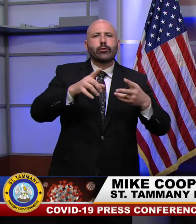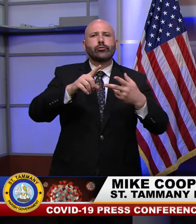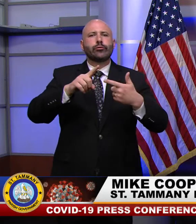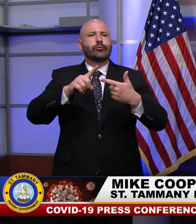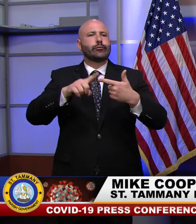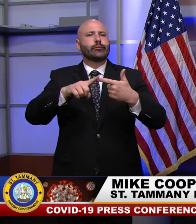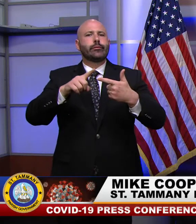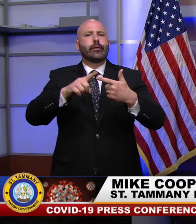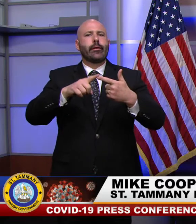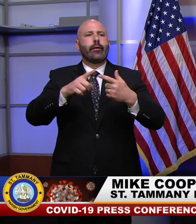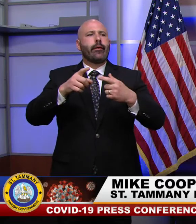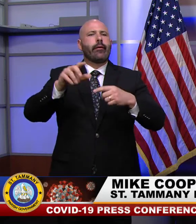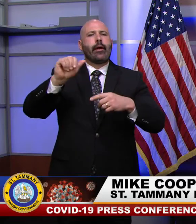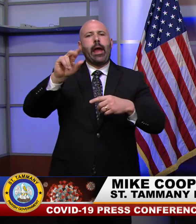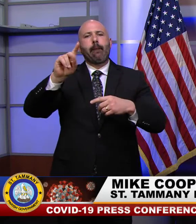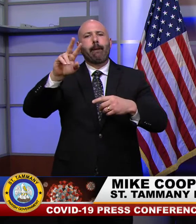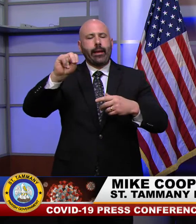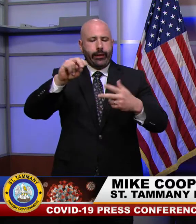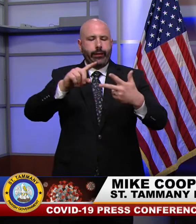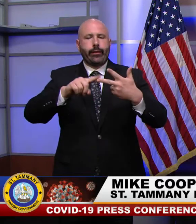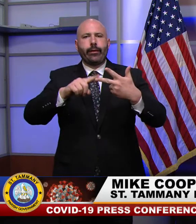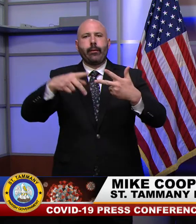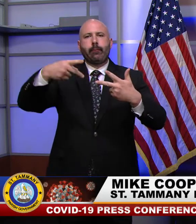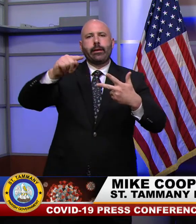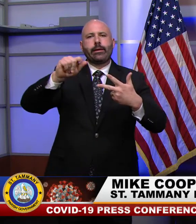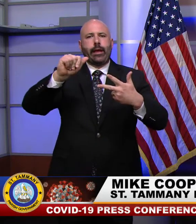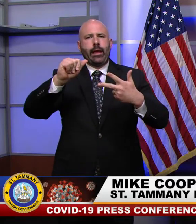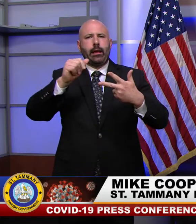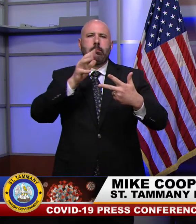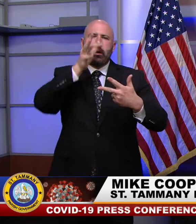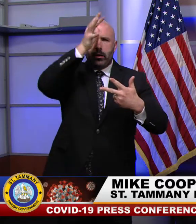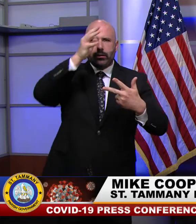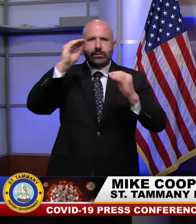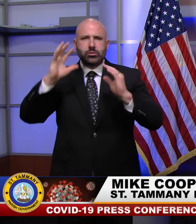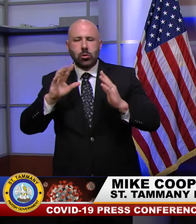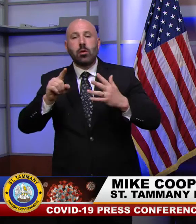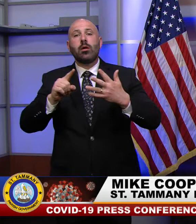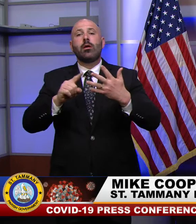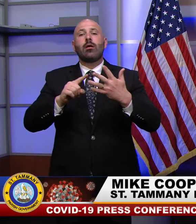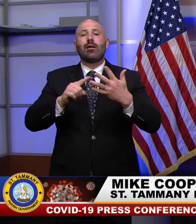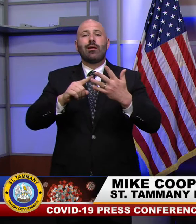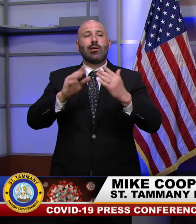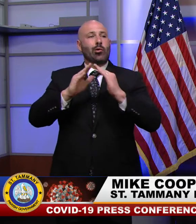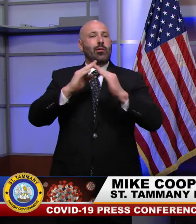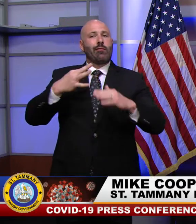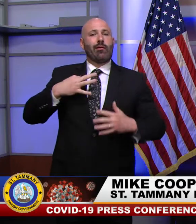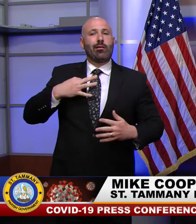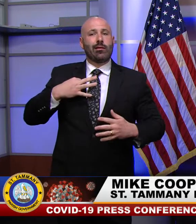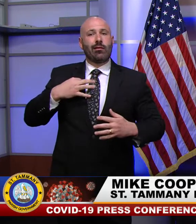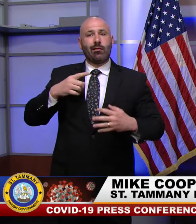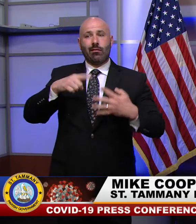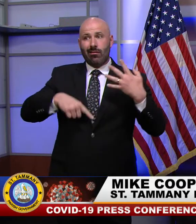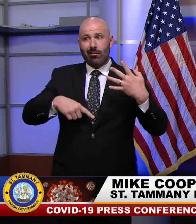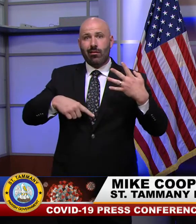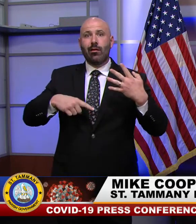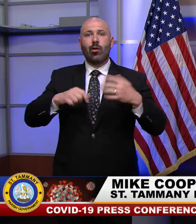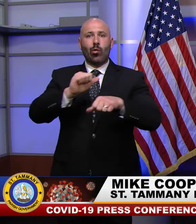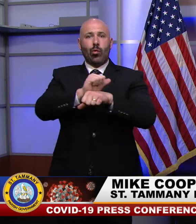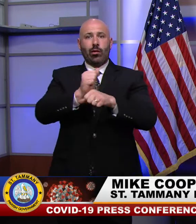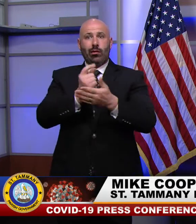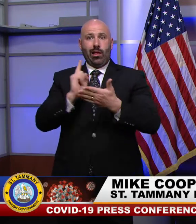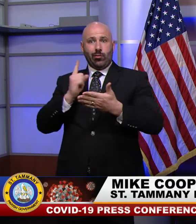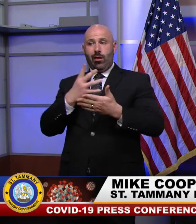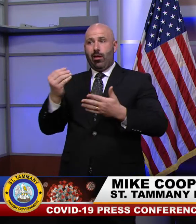and the PTA and community volunteers who worked last week and today to provide the service to our